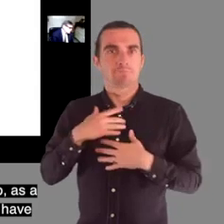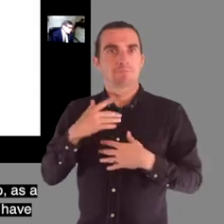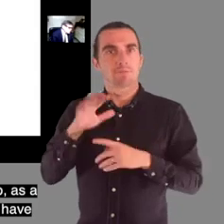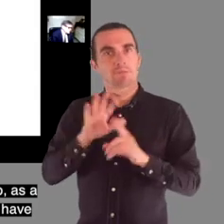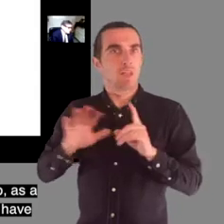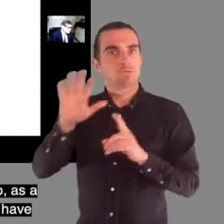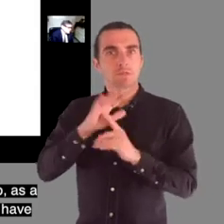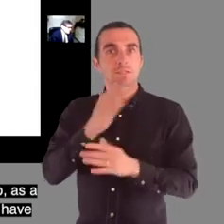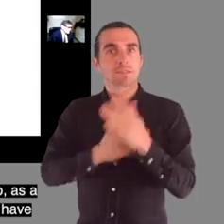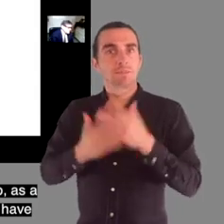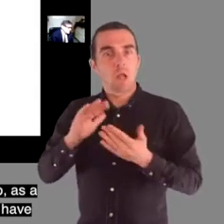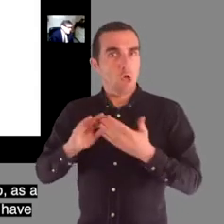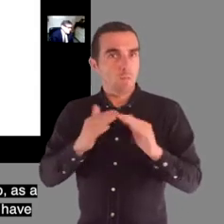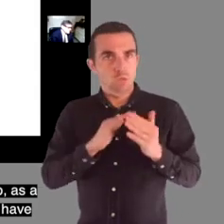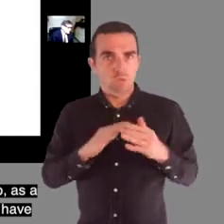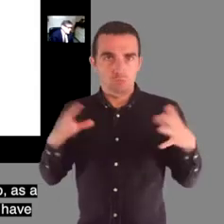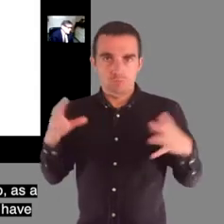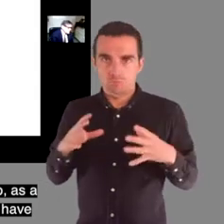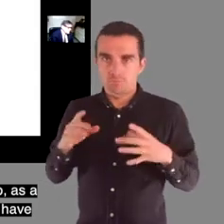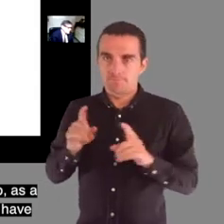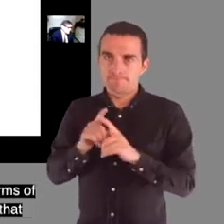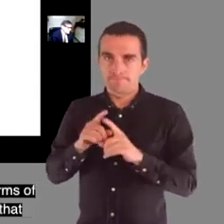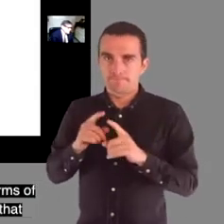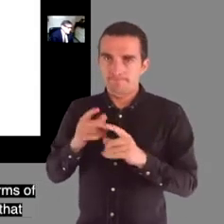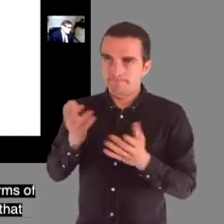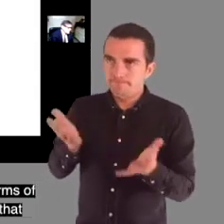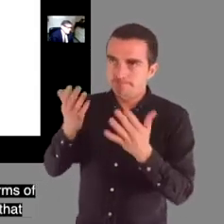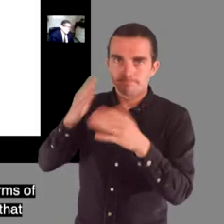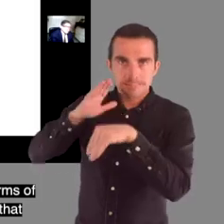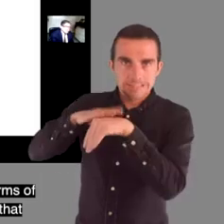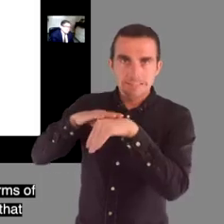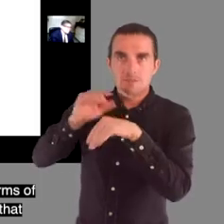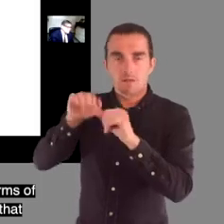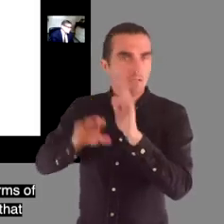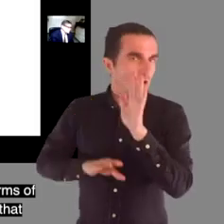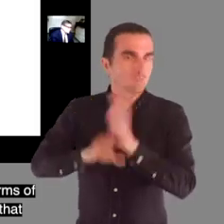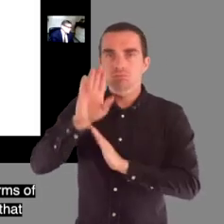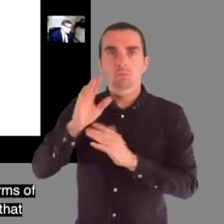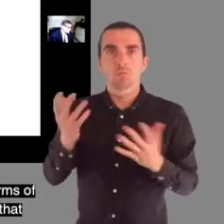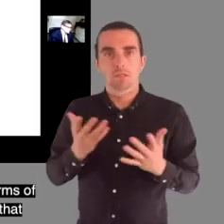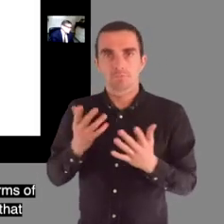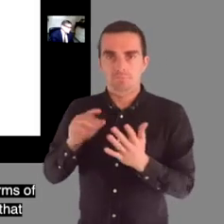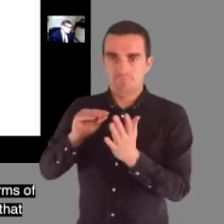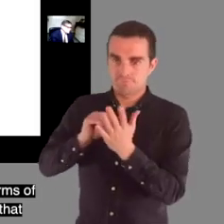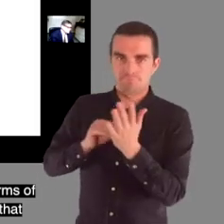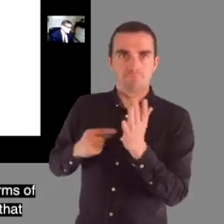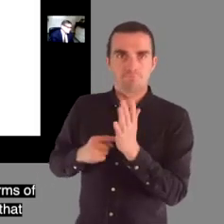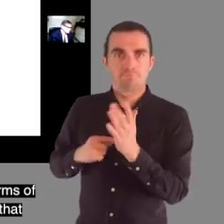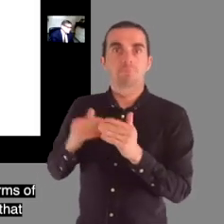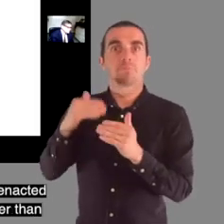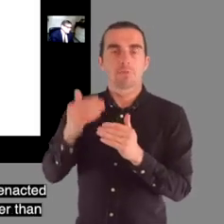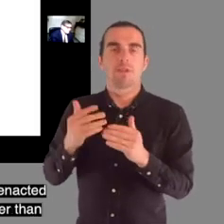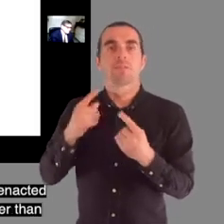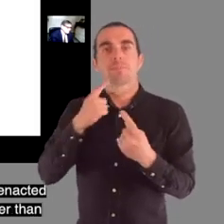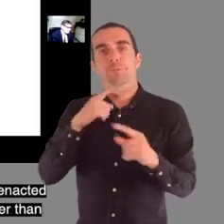were really able to, as a national disability community, have quite a significant impact in terms of improving the legislation,